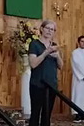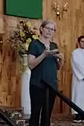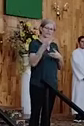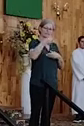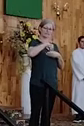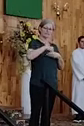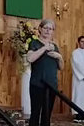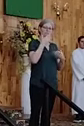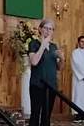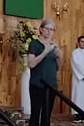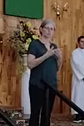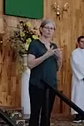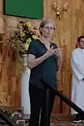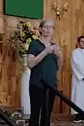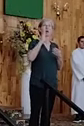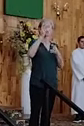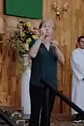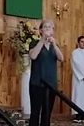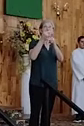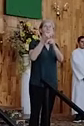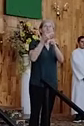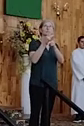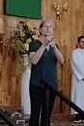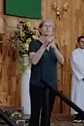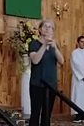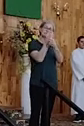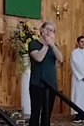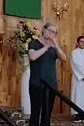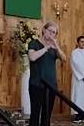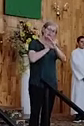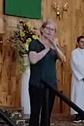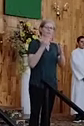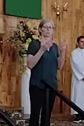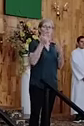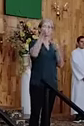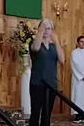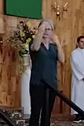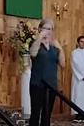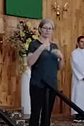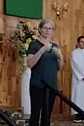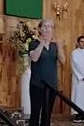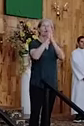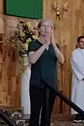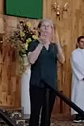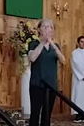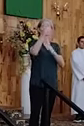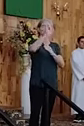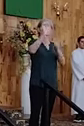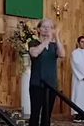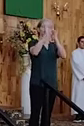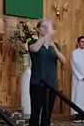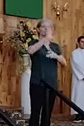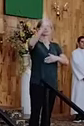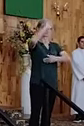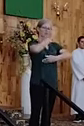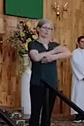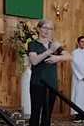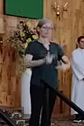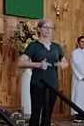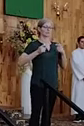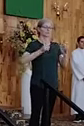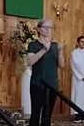watchful care, keep safe what you have nurtured. And we ask this, Father, through our Lord Jesus Christ, your Son, who lives and